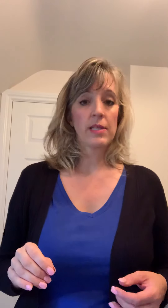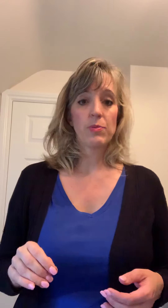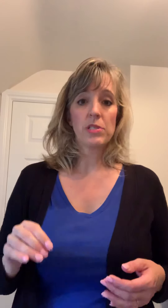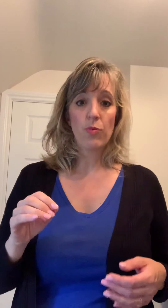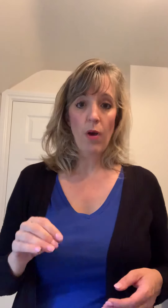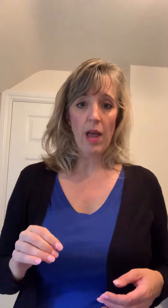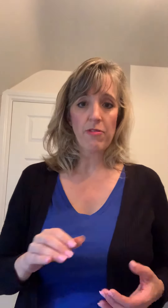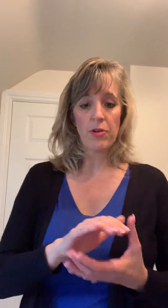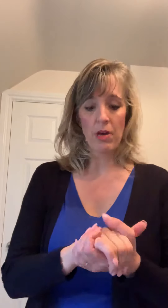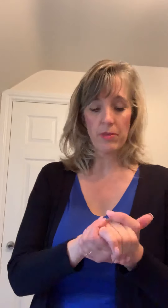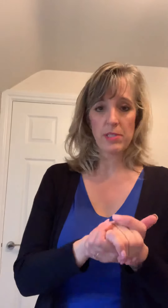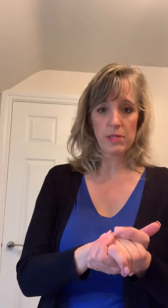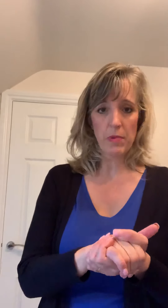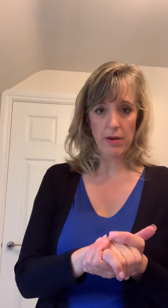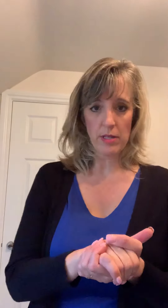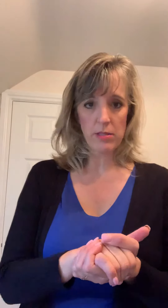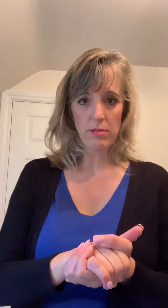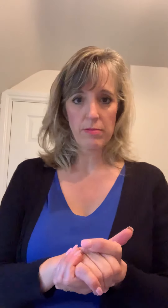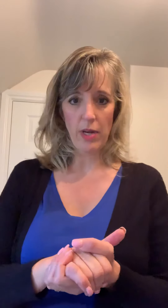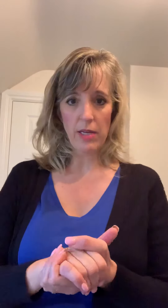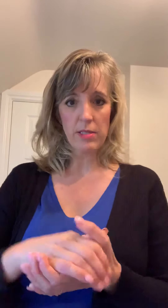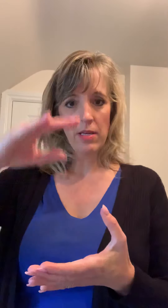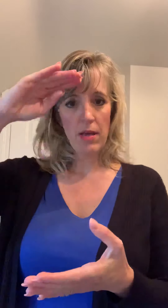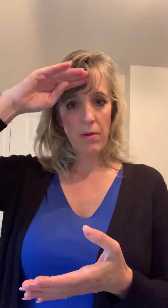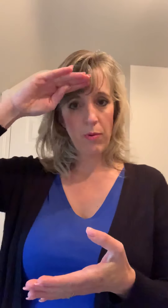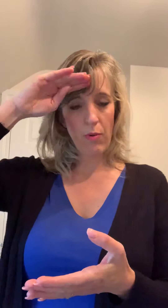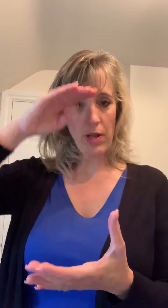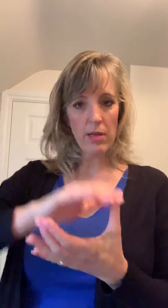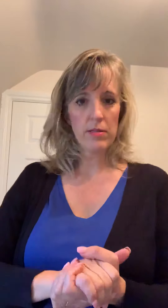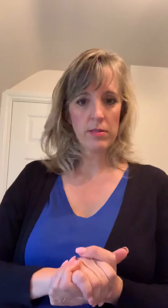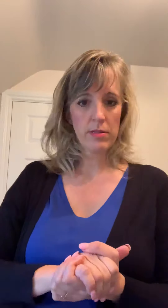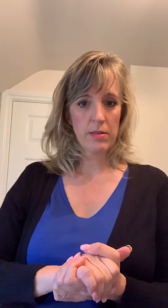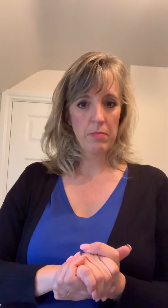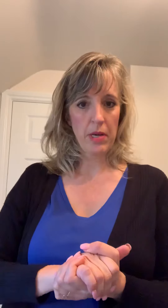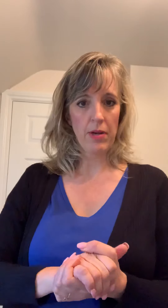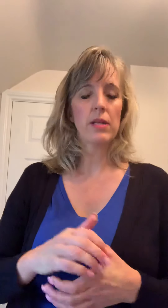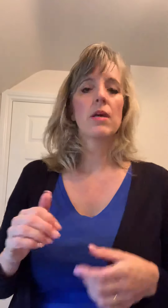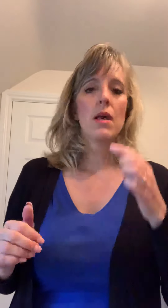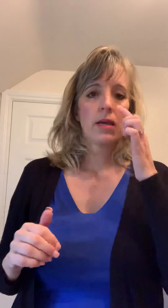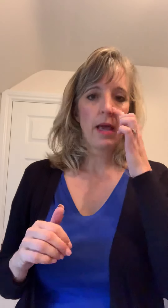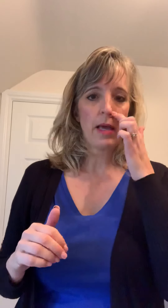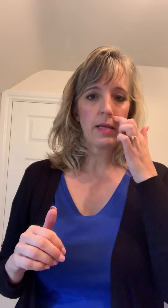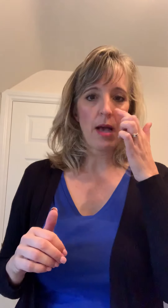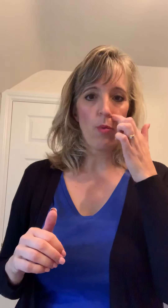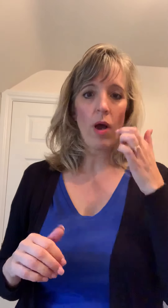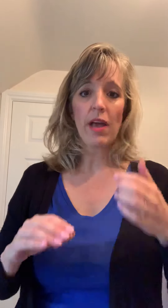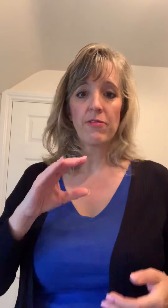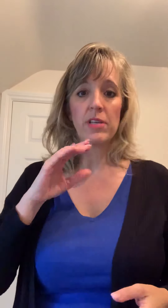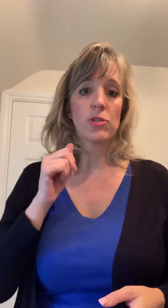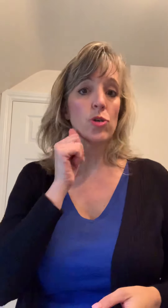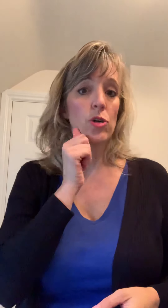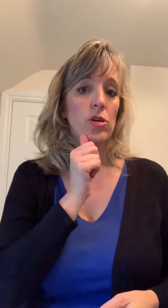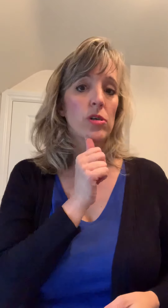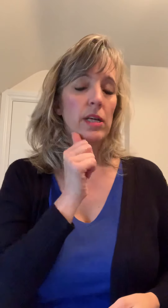one is wife. You know, this is married, right? Boy, married. Okay, now wife is girl. Any